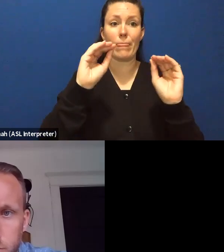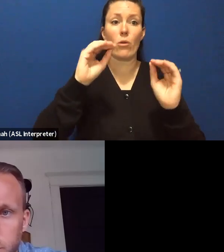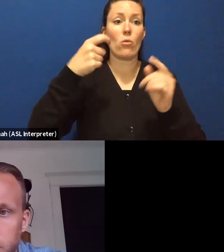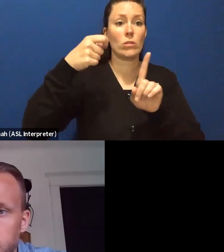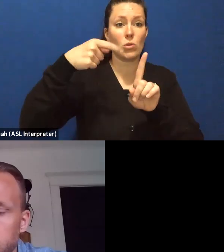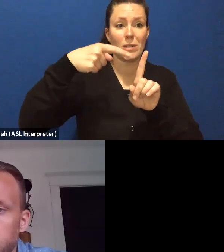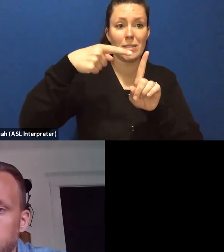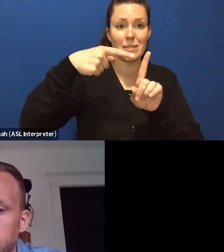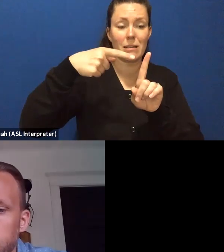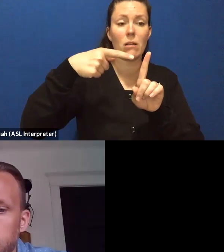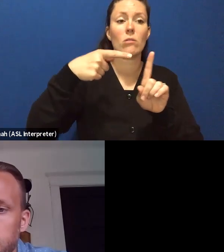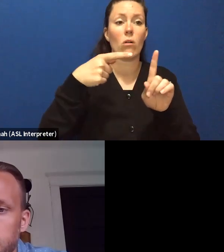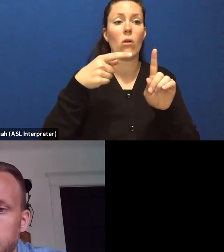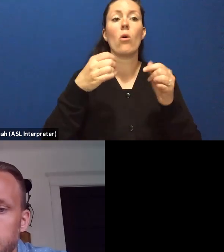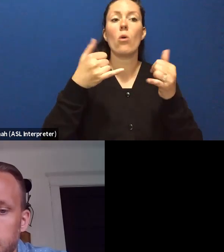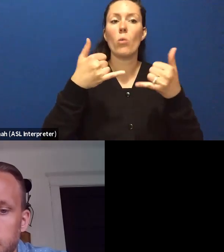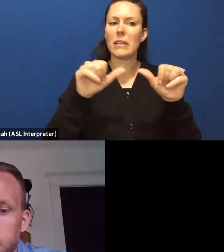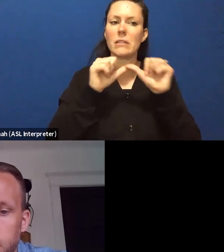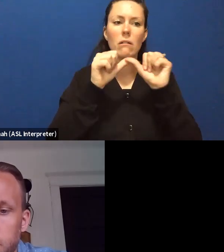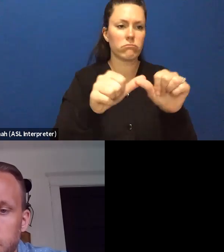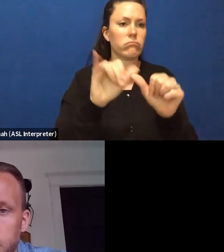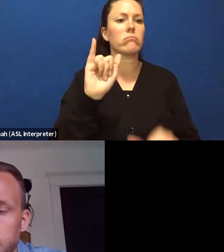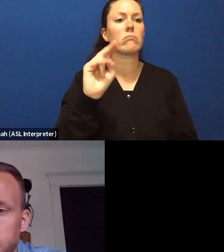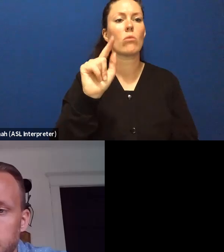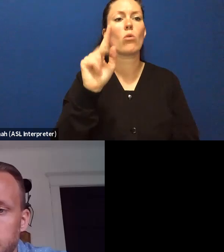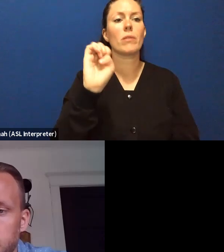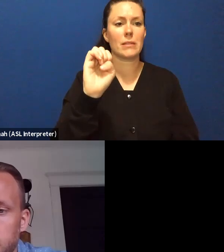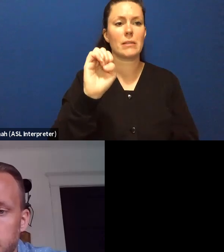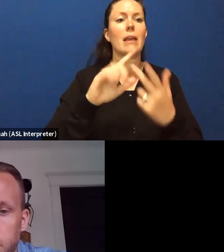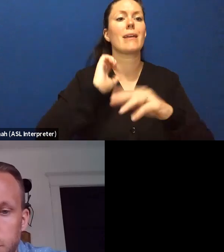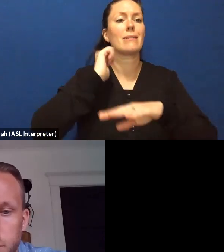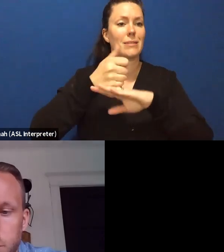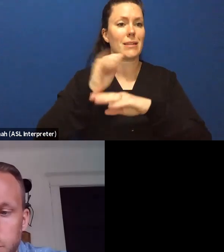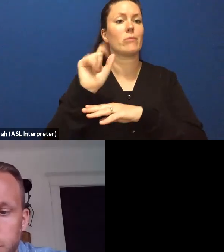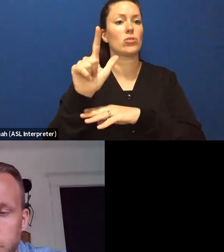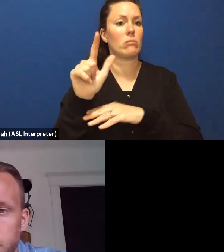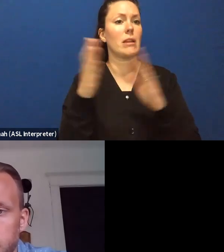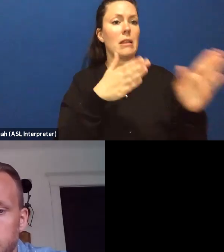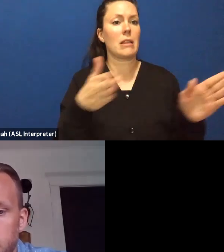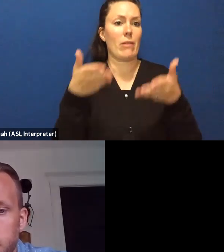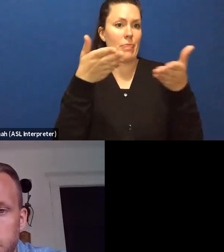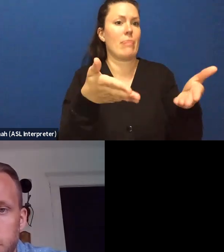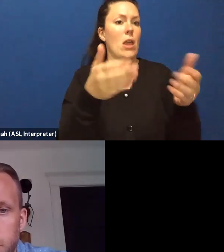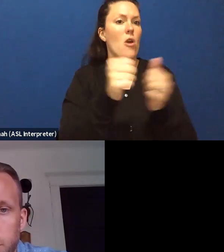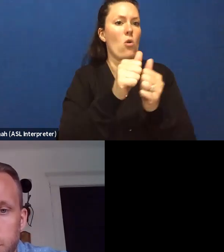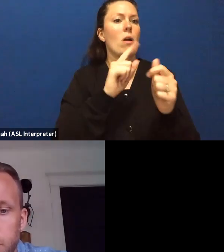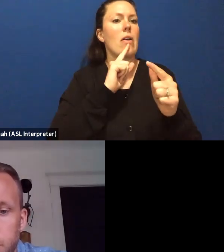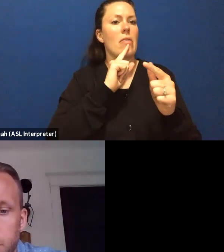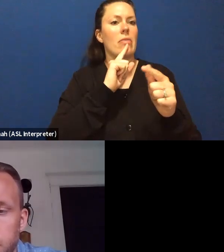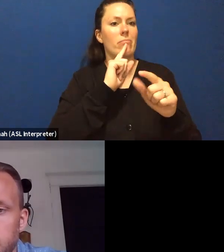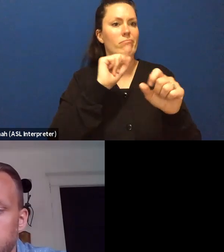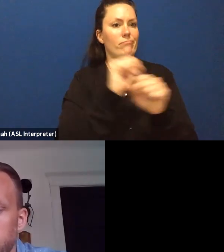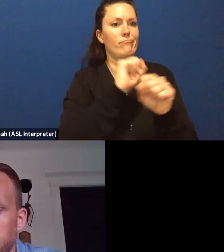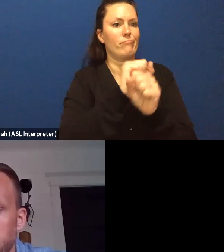still conduct the intake and create the independent living plans there on the spot. And then once the